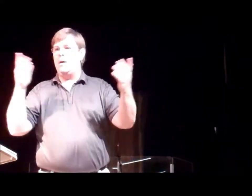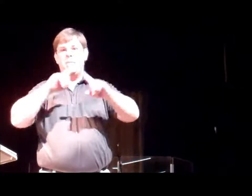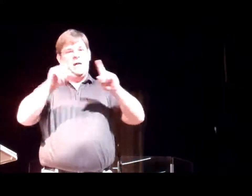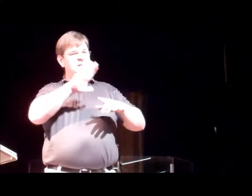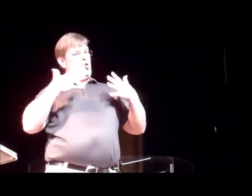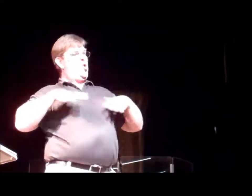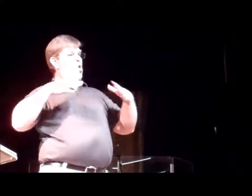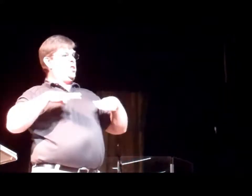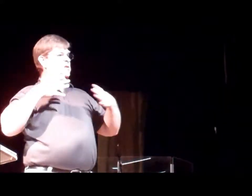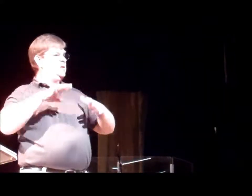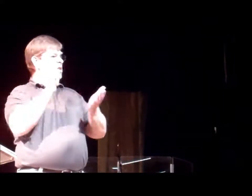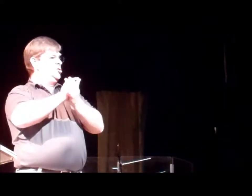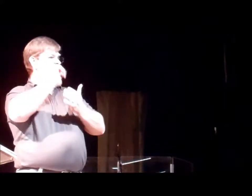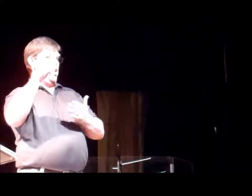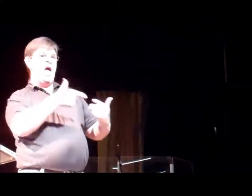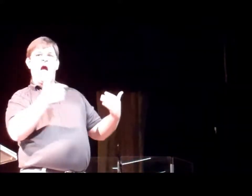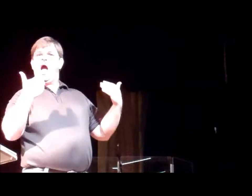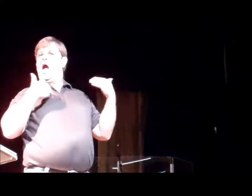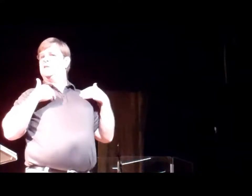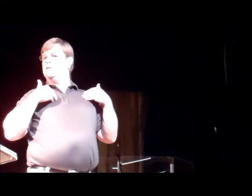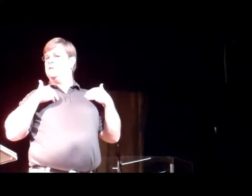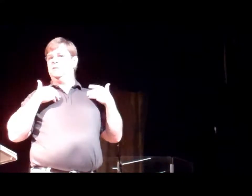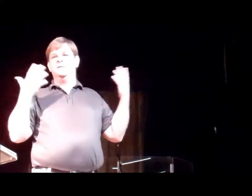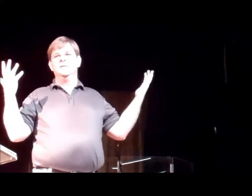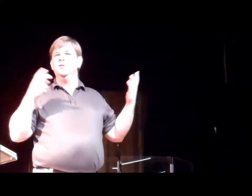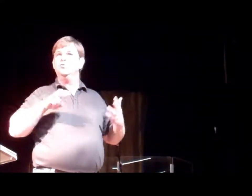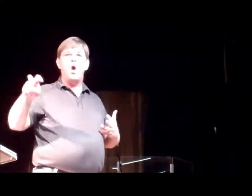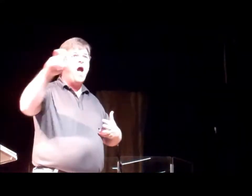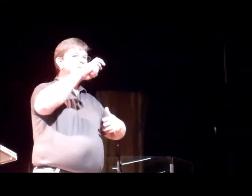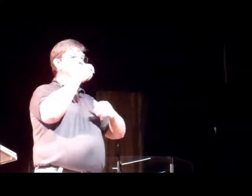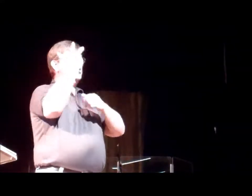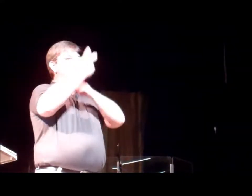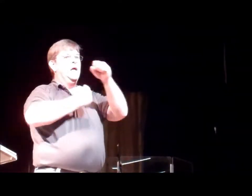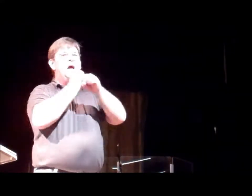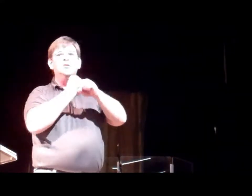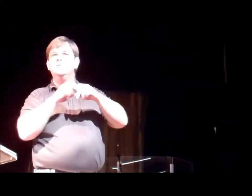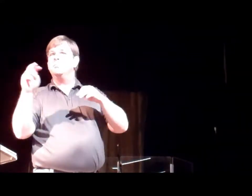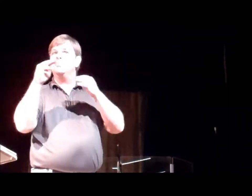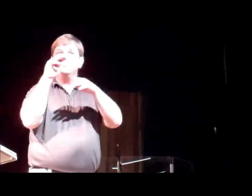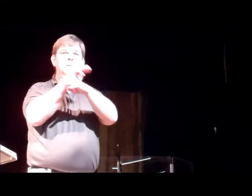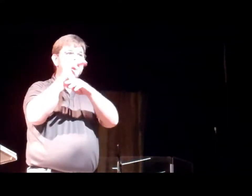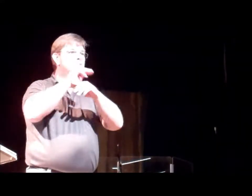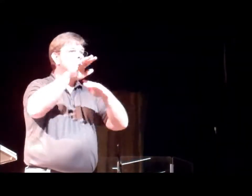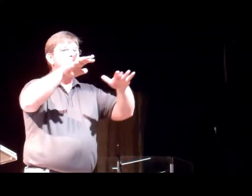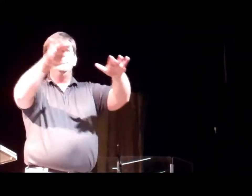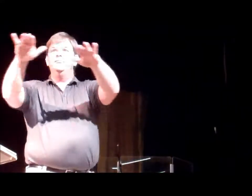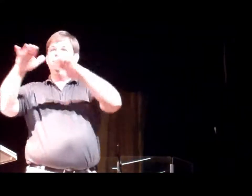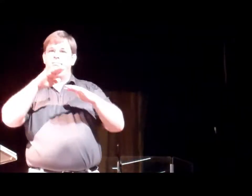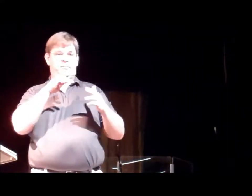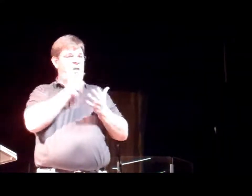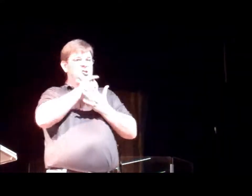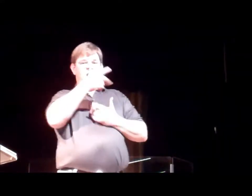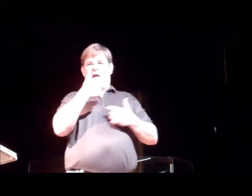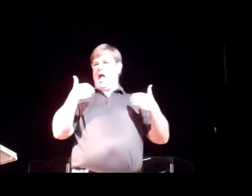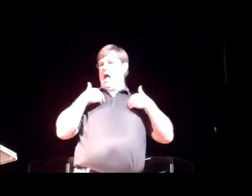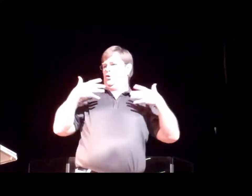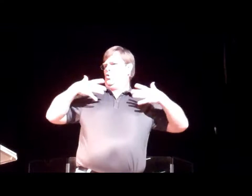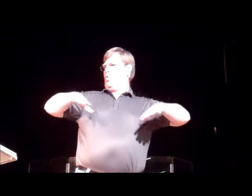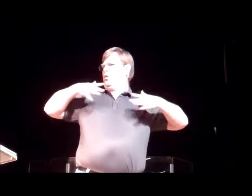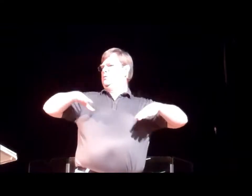money, nothing to leave anybody. All he had for his estate, so to speak, were his clothes. He had traveled on his mission work for over